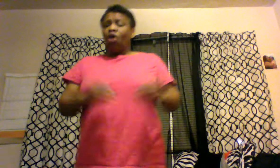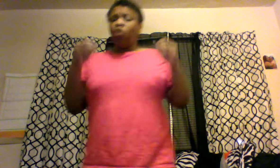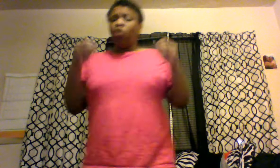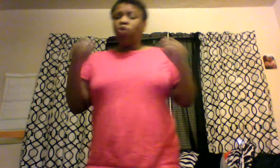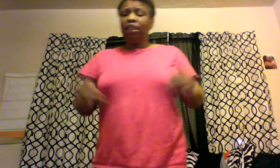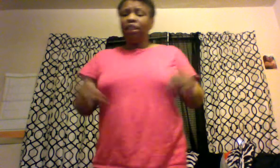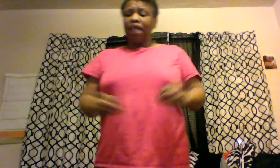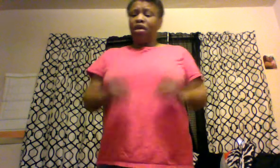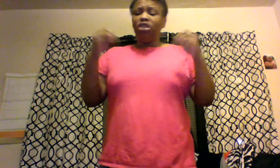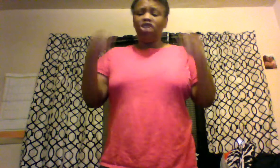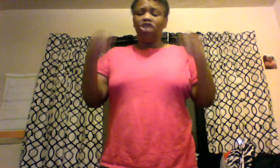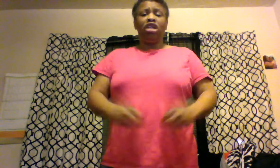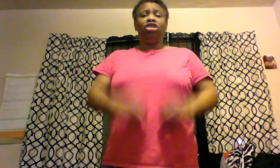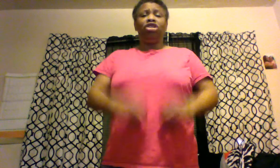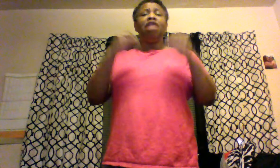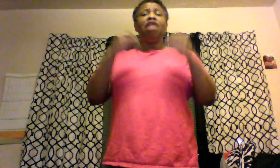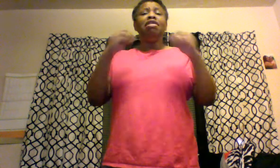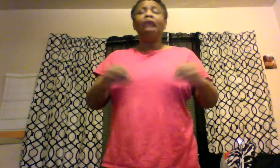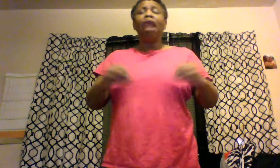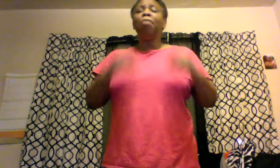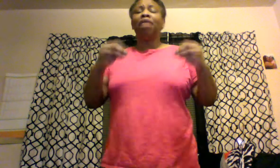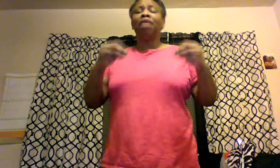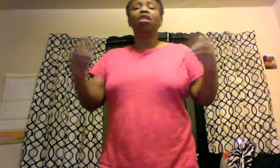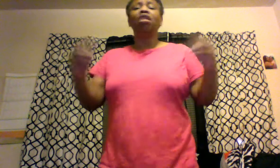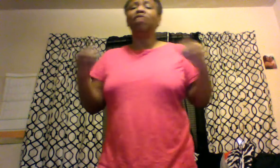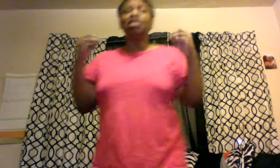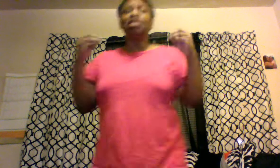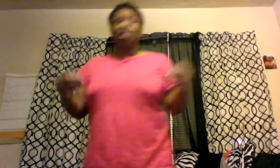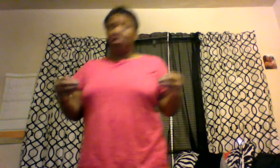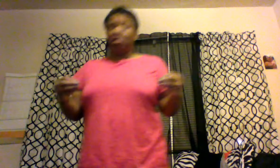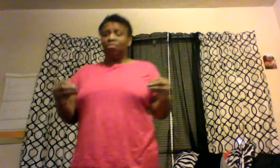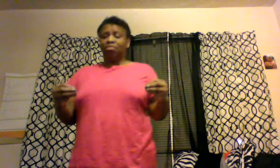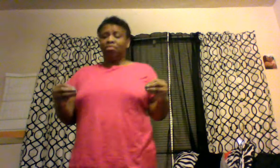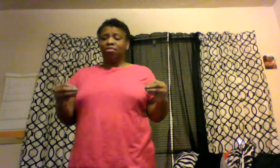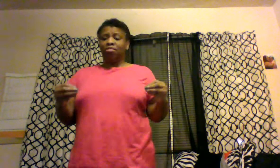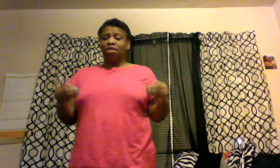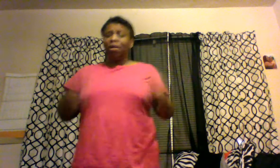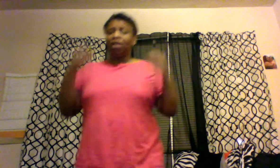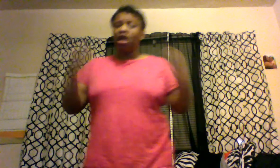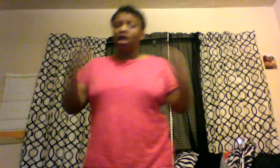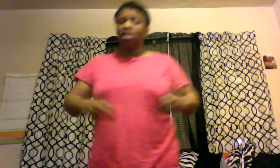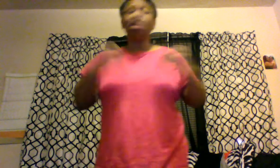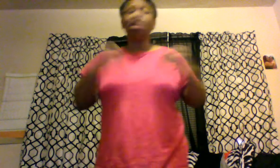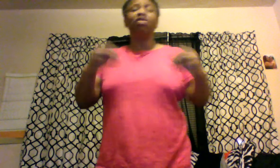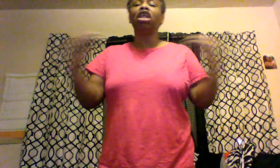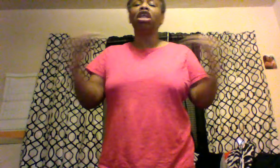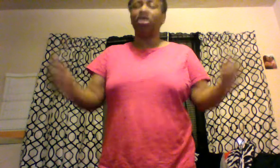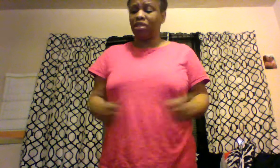will one day be judged not by the color of their skin, by the contents of their character.